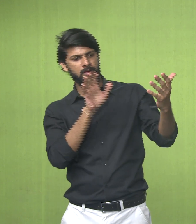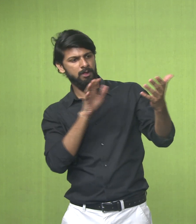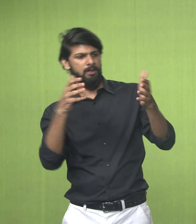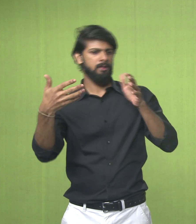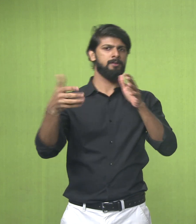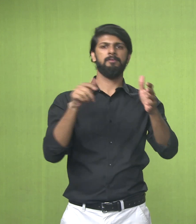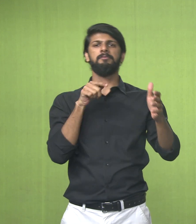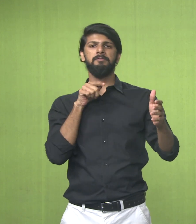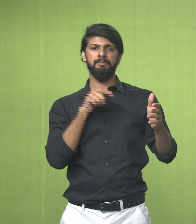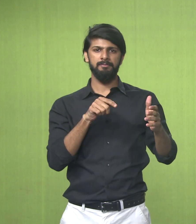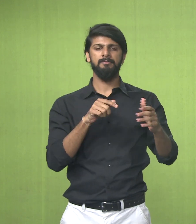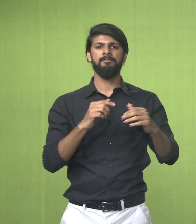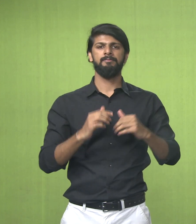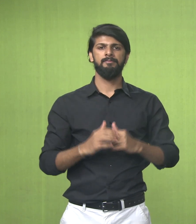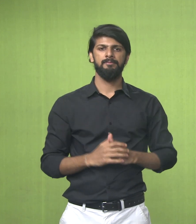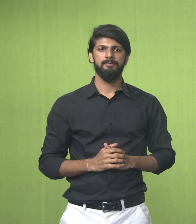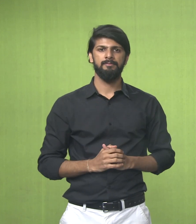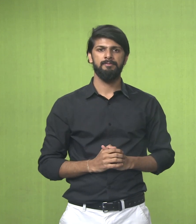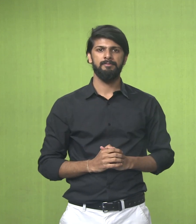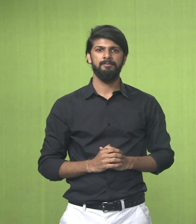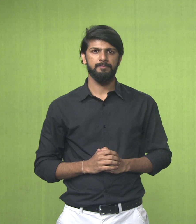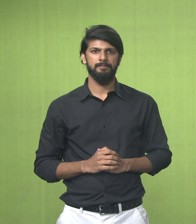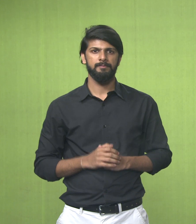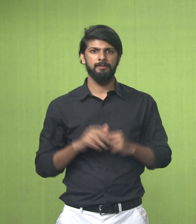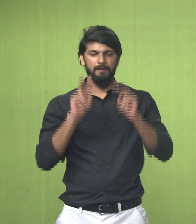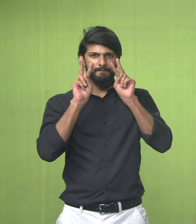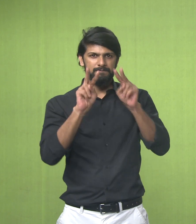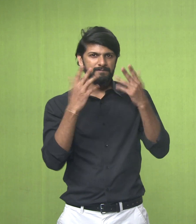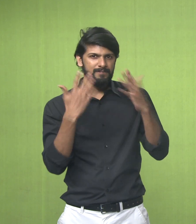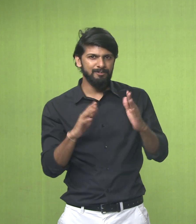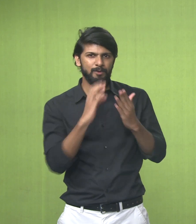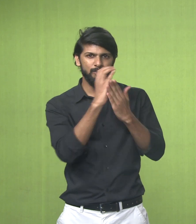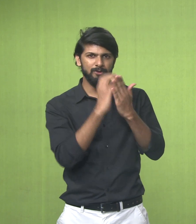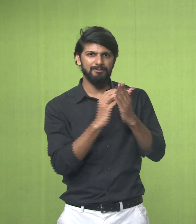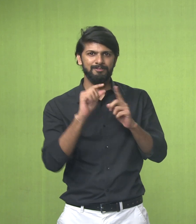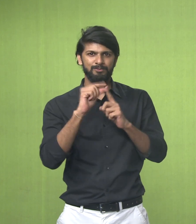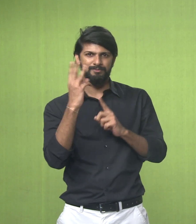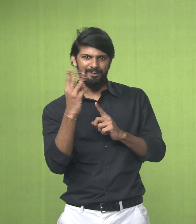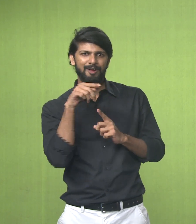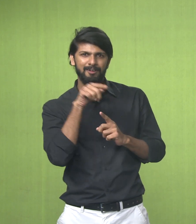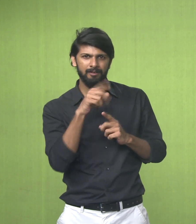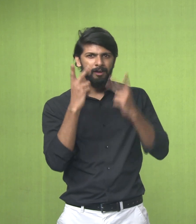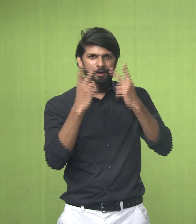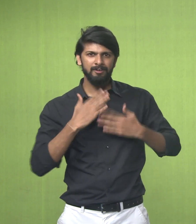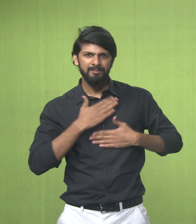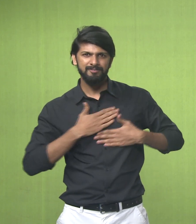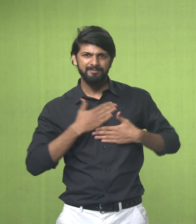Answer I hope you enjoyed watching part 3 of the